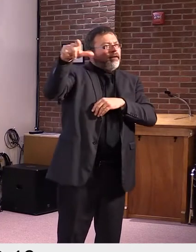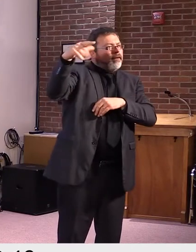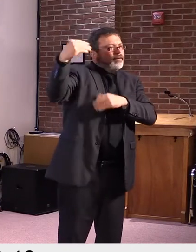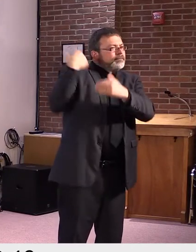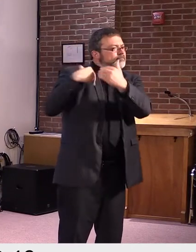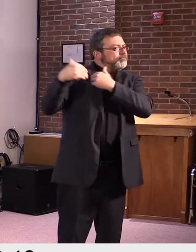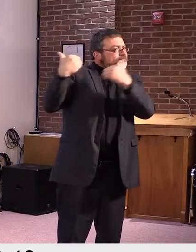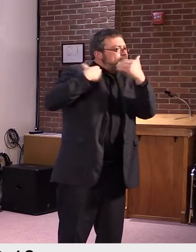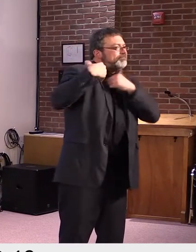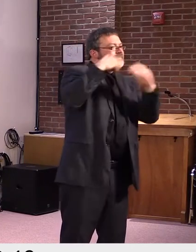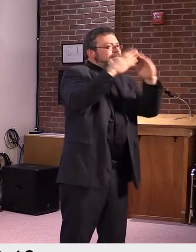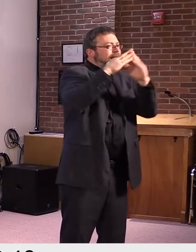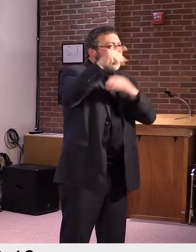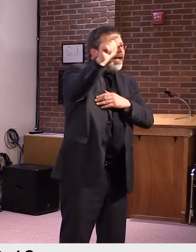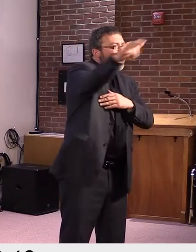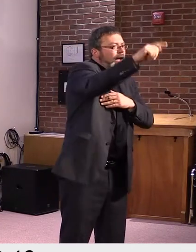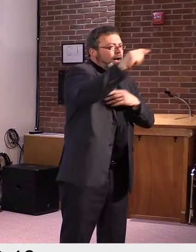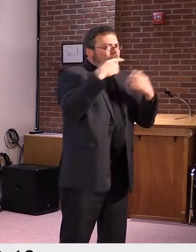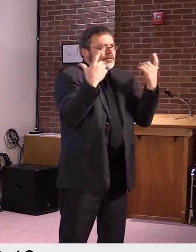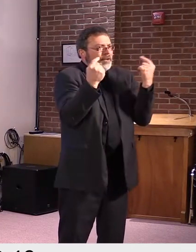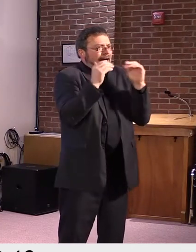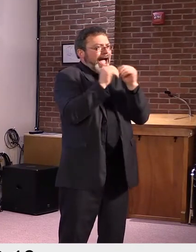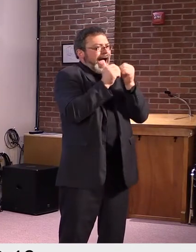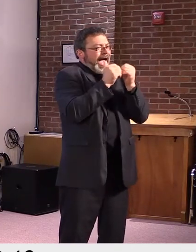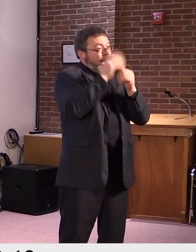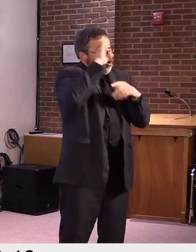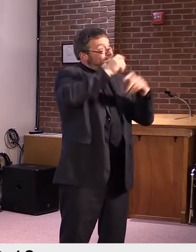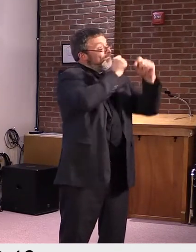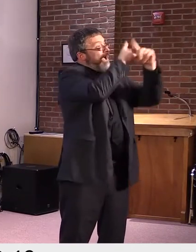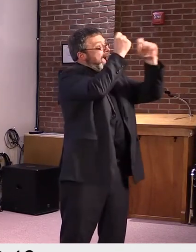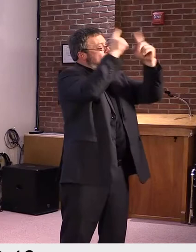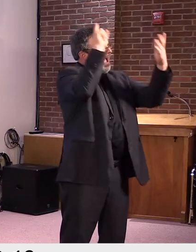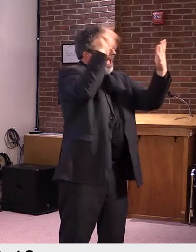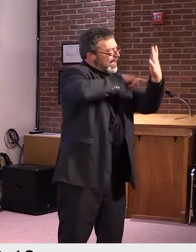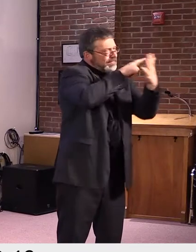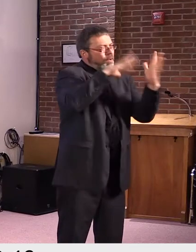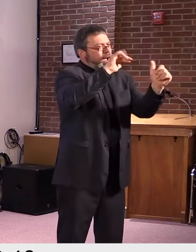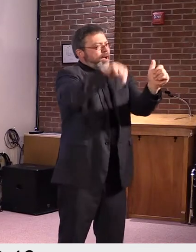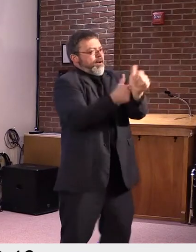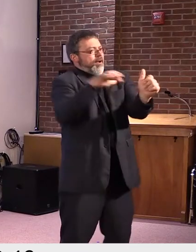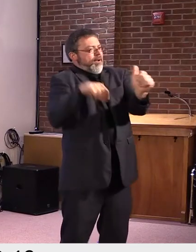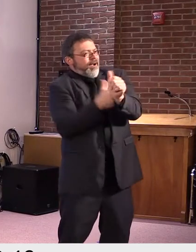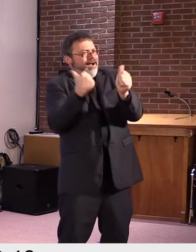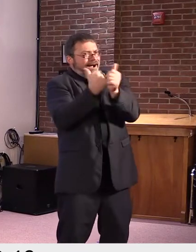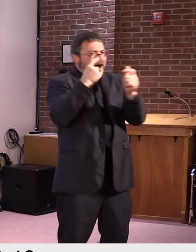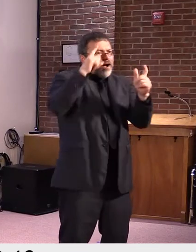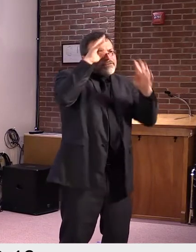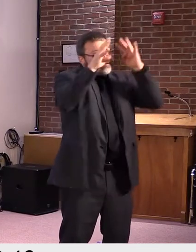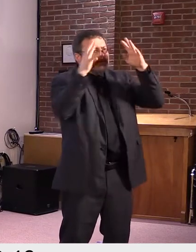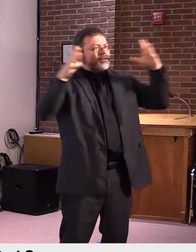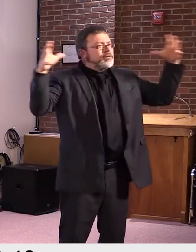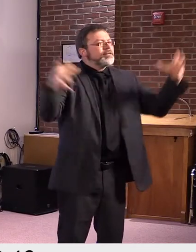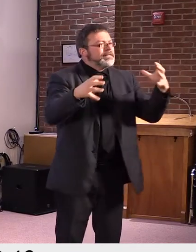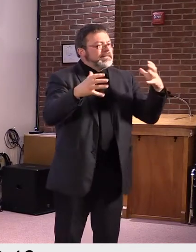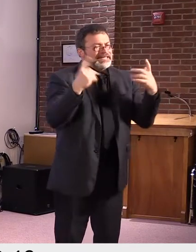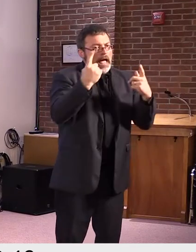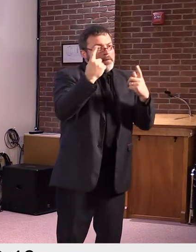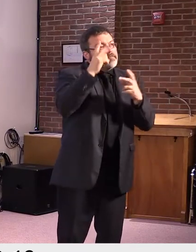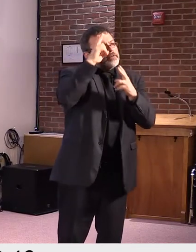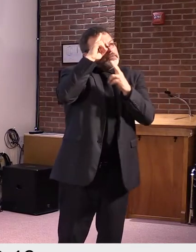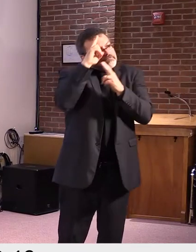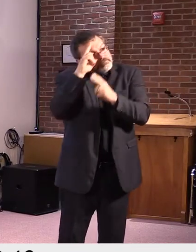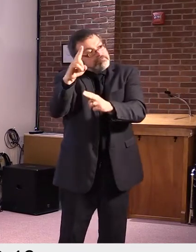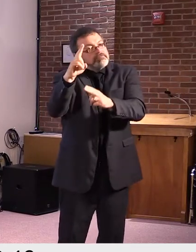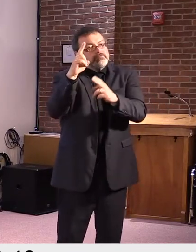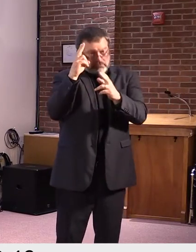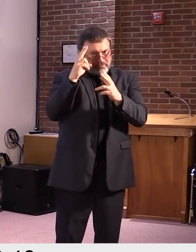reimagine their 4th of July festivities. Keeping current restrictions on social gatherings, fairs, and festivals